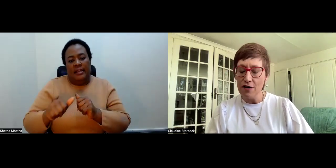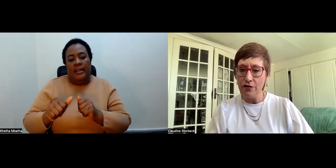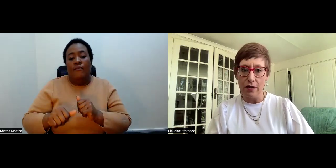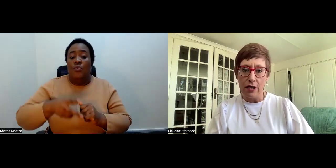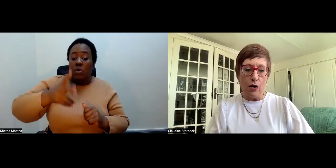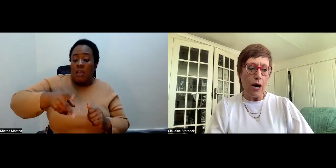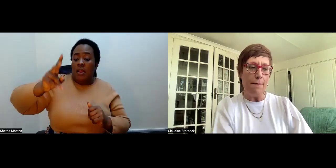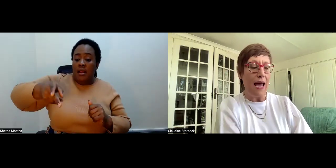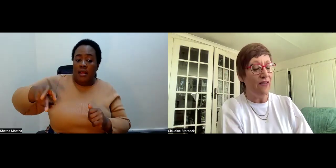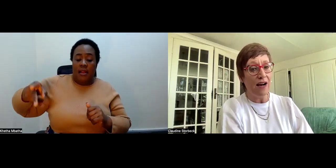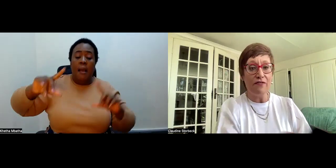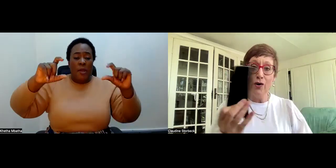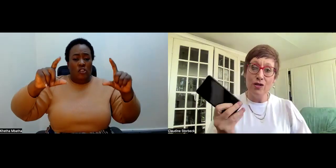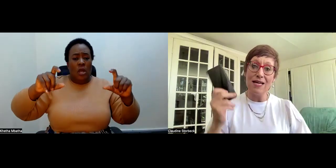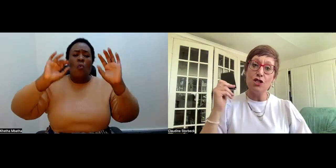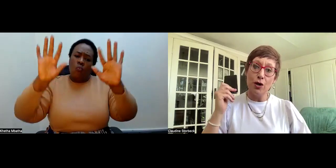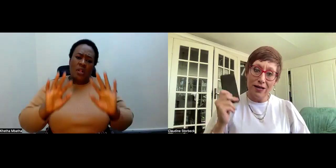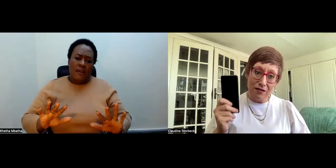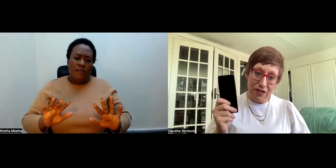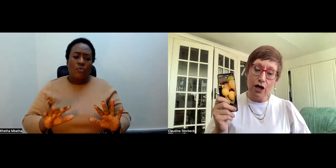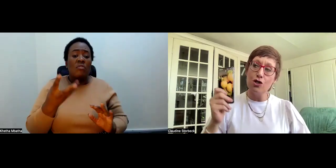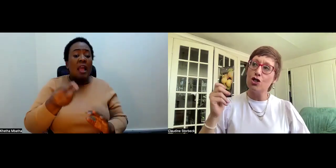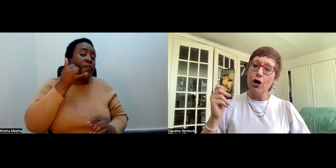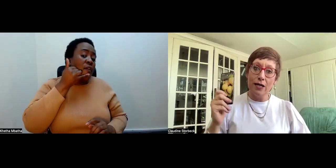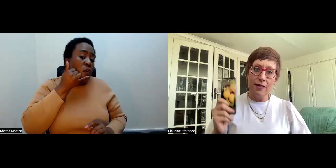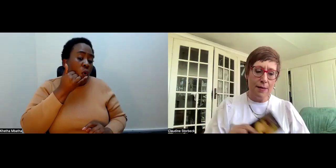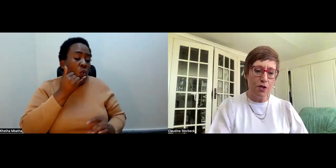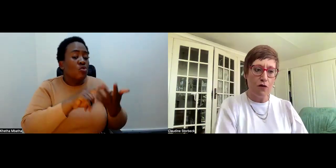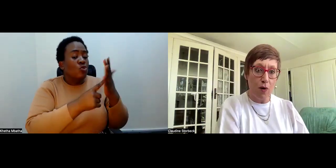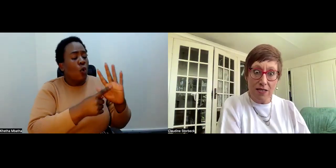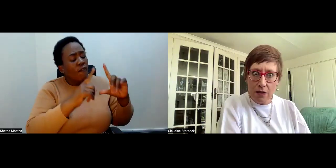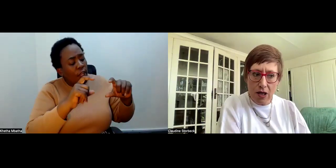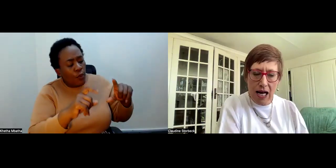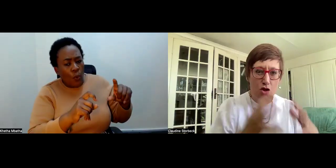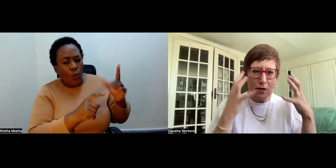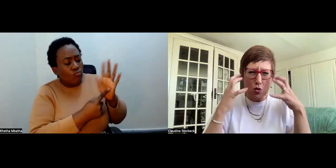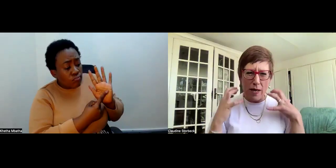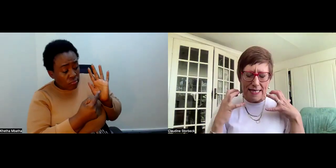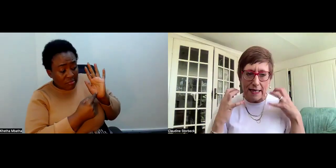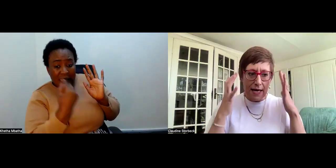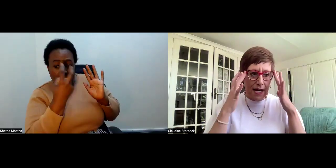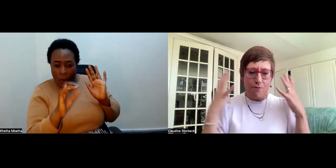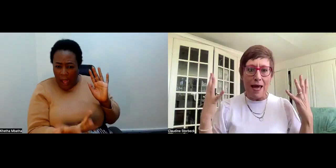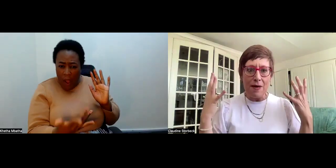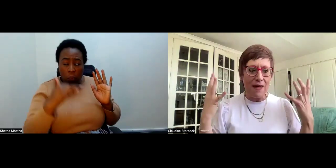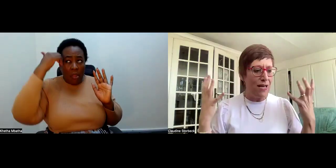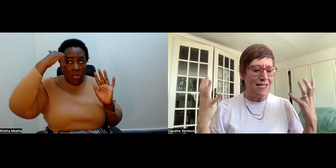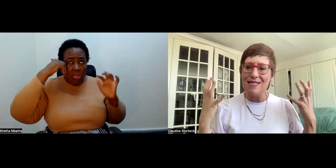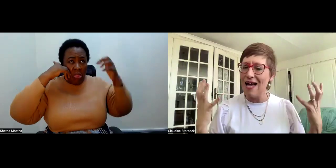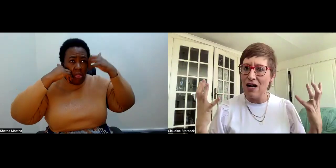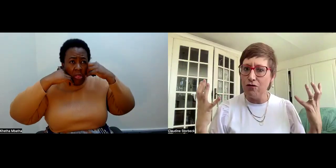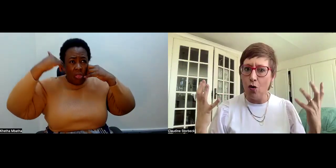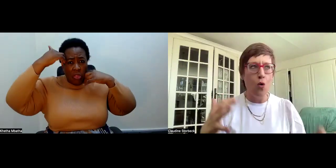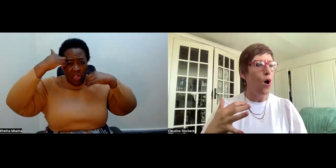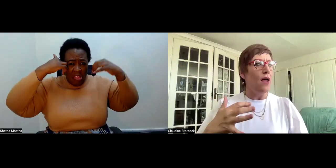Pictures are wonderful. Having our phones and showing little videos, showing little snippets of what does it look like to be sweating. If maybe there isn't